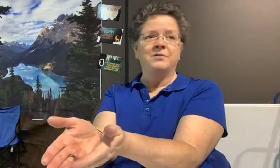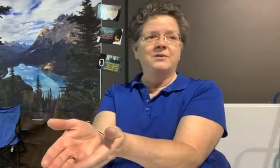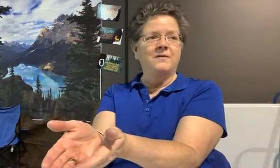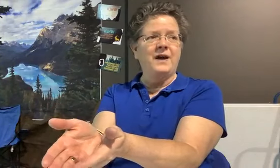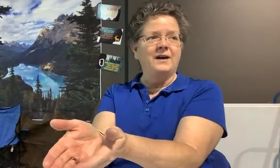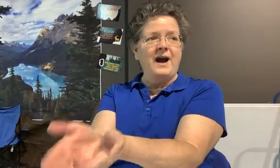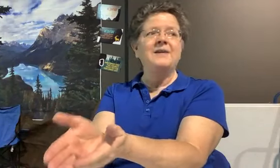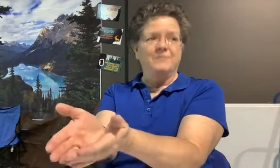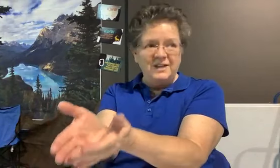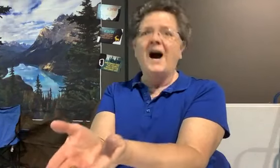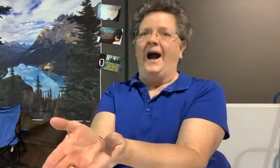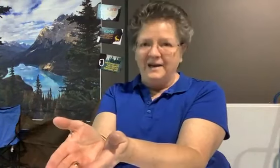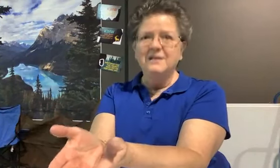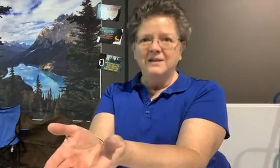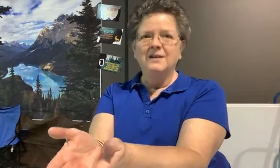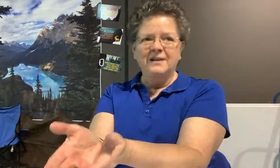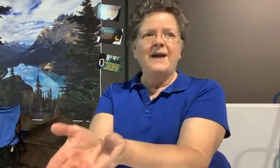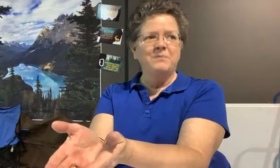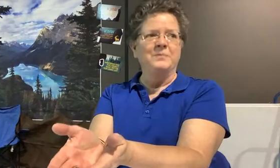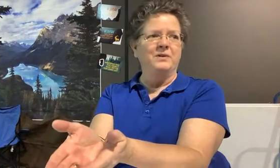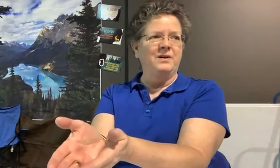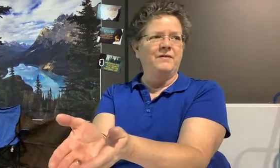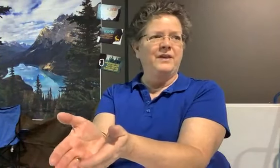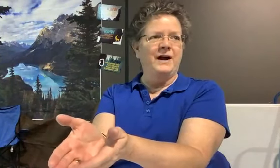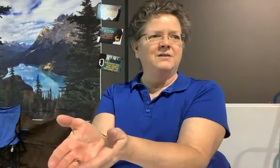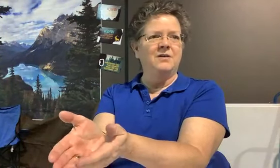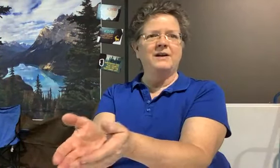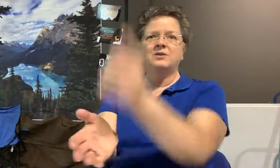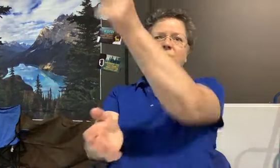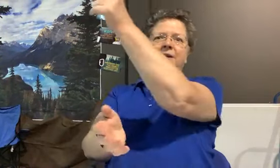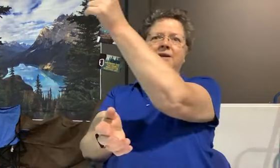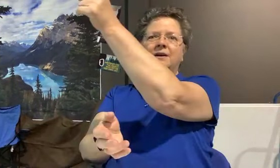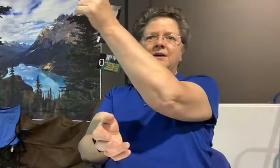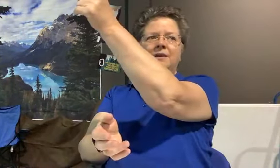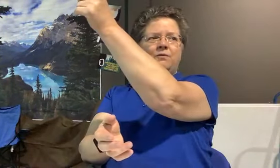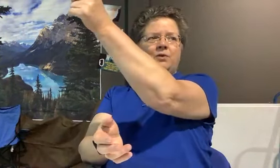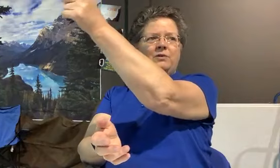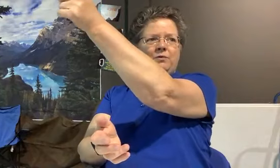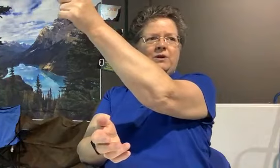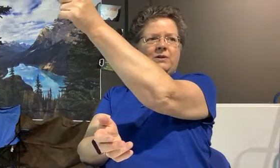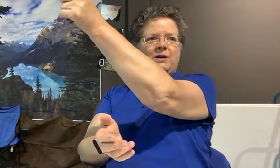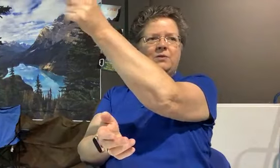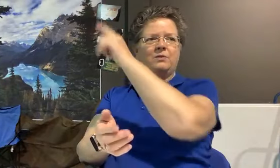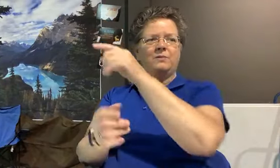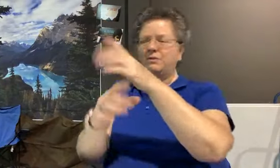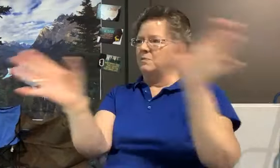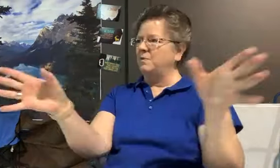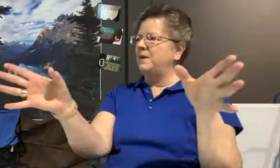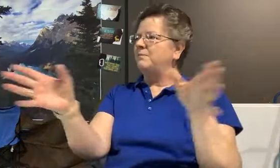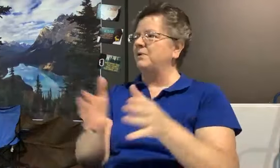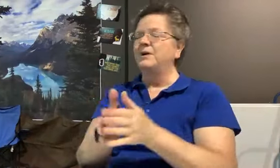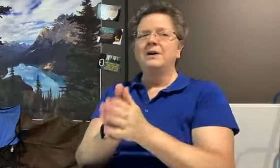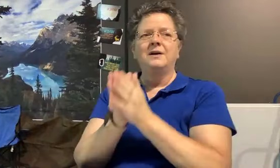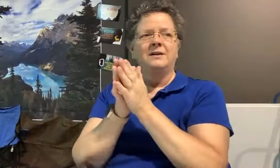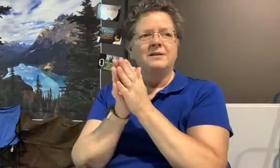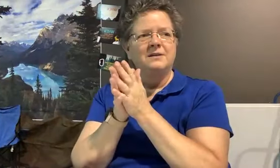of that. I am not capable of that. You know, I get sweaty if we go in the other room and there's more people.